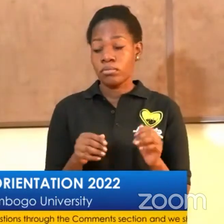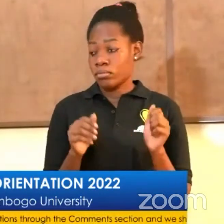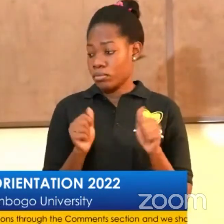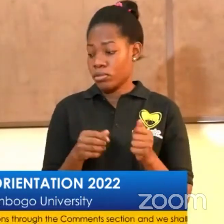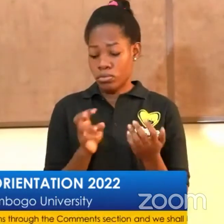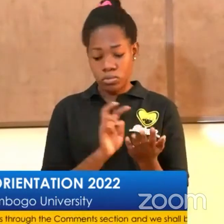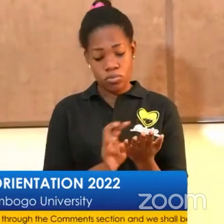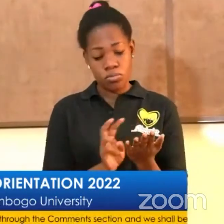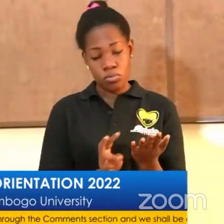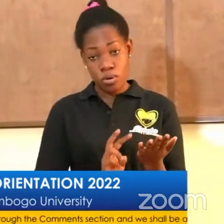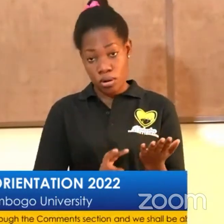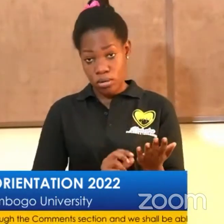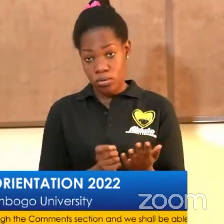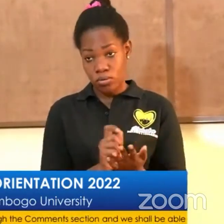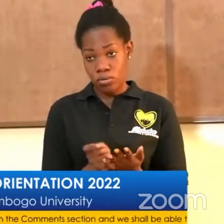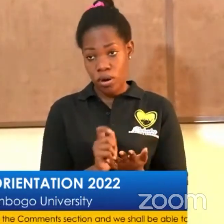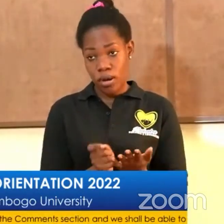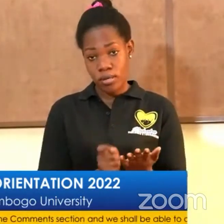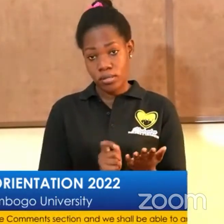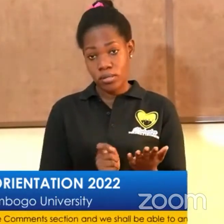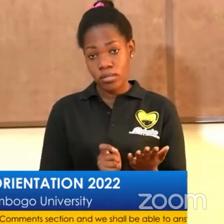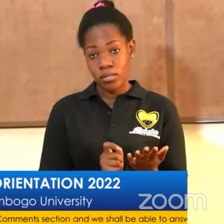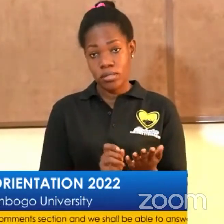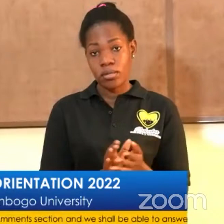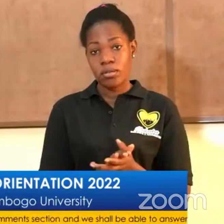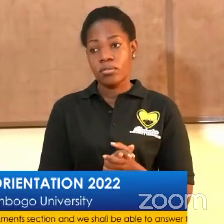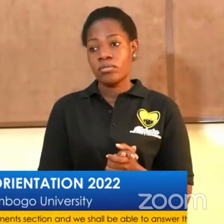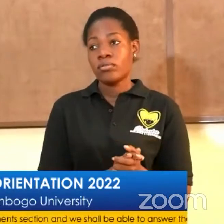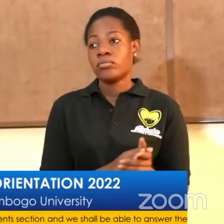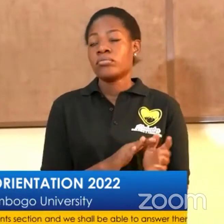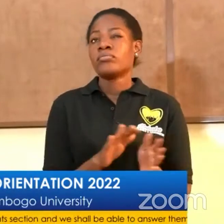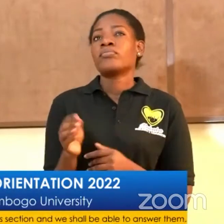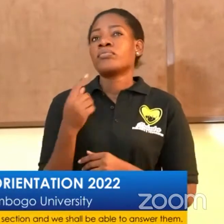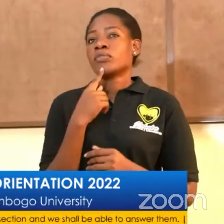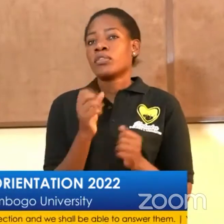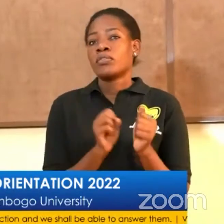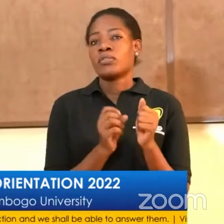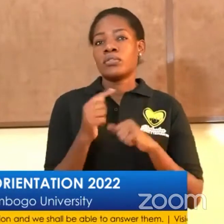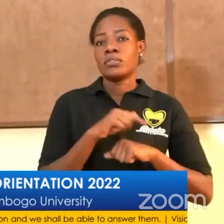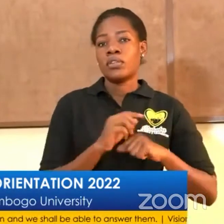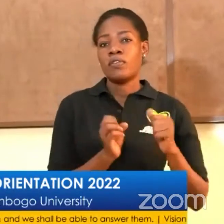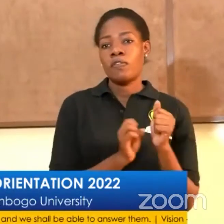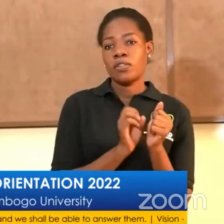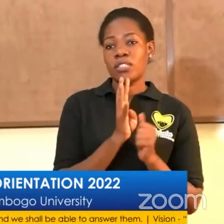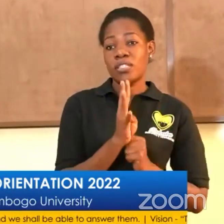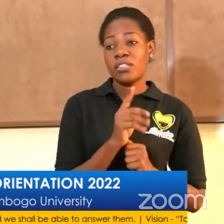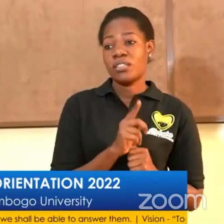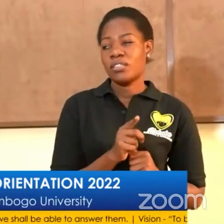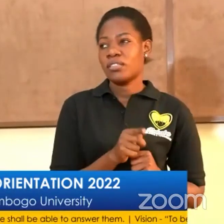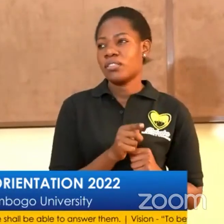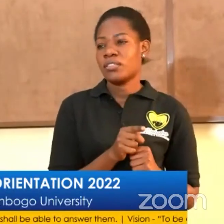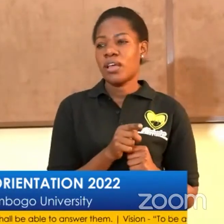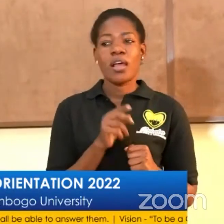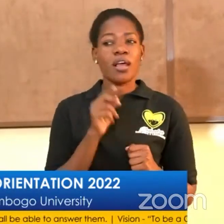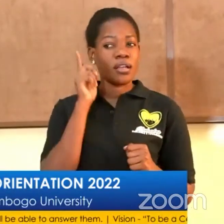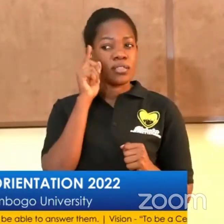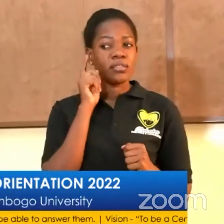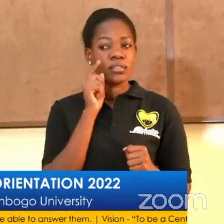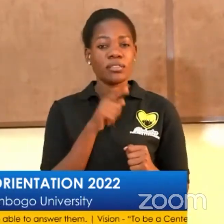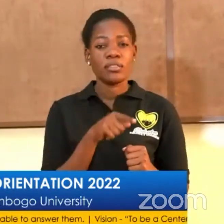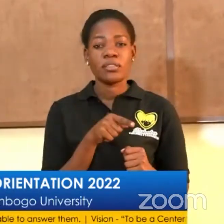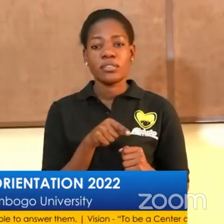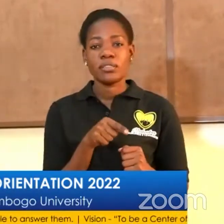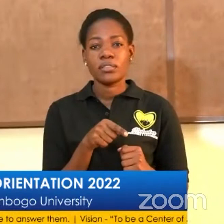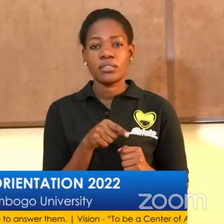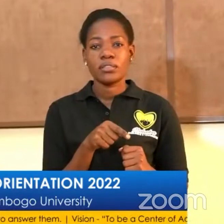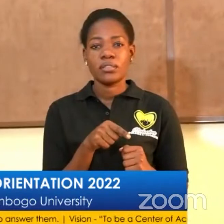take note of this. We have said that on the 14th, which is, I think,